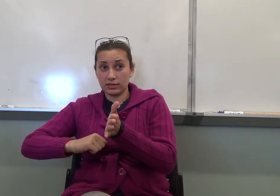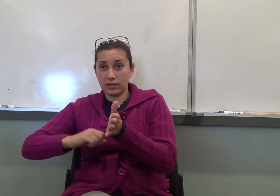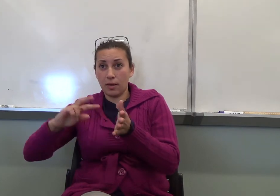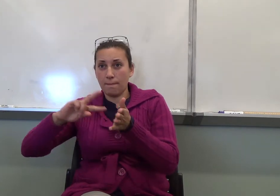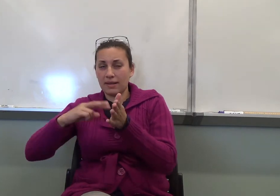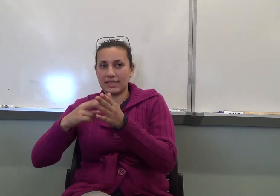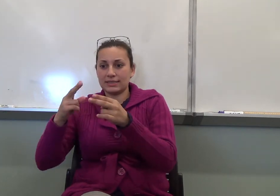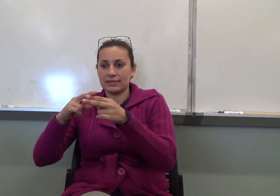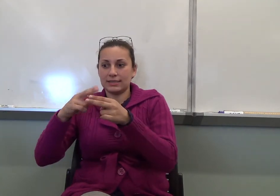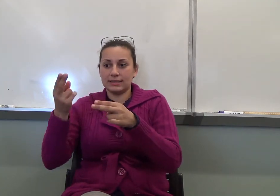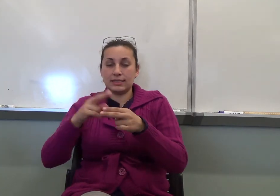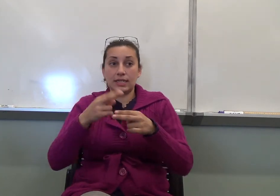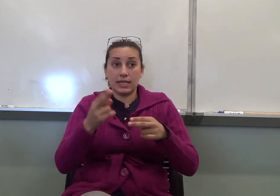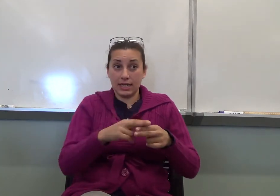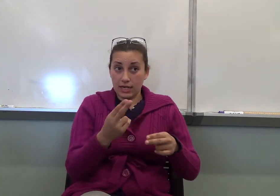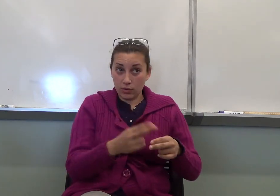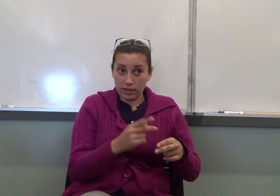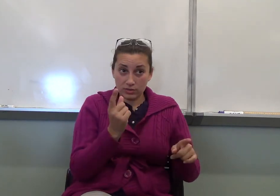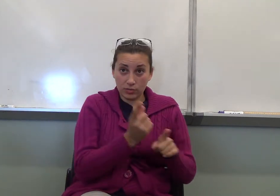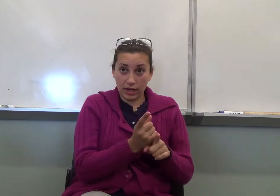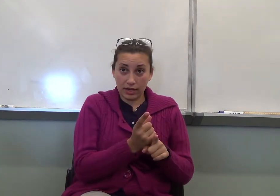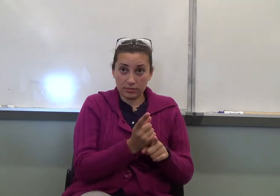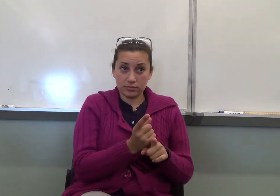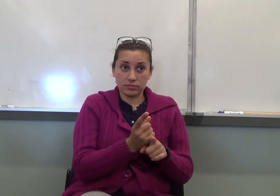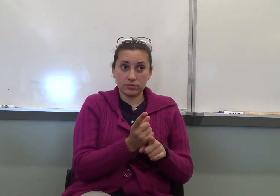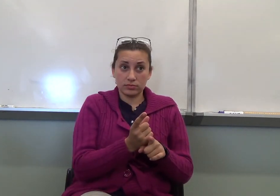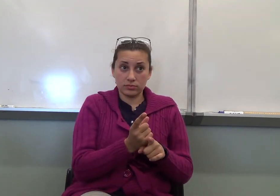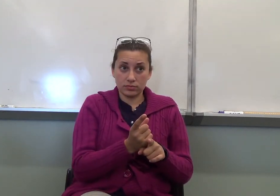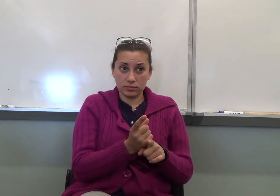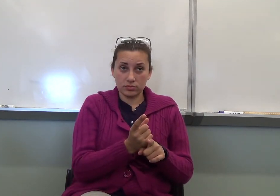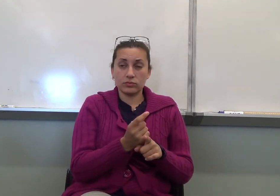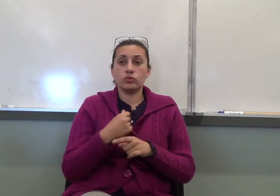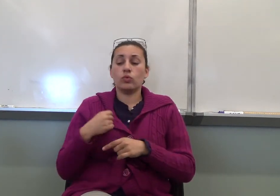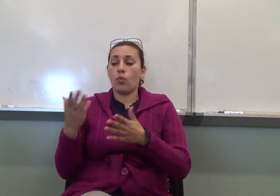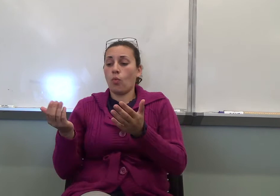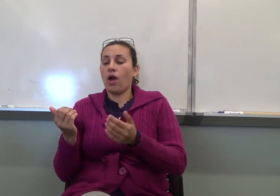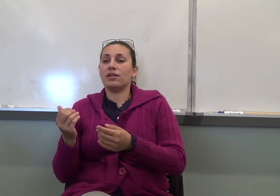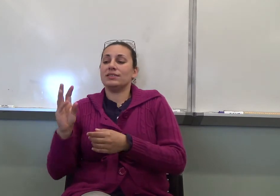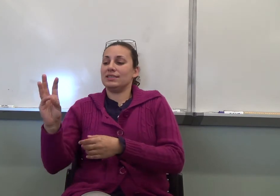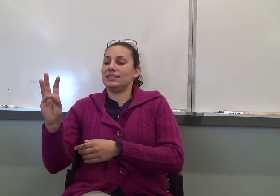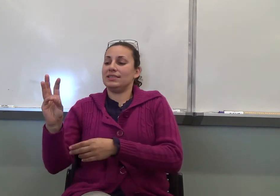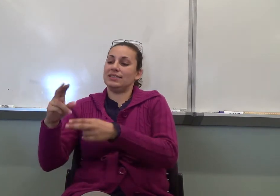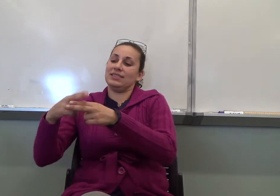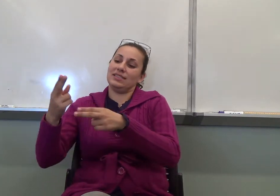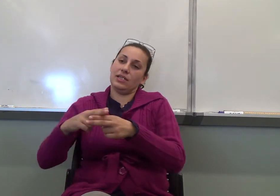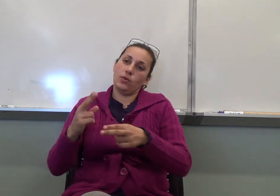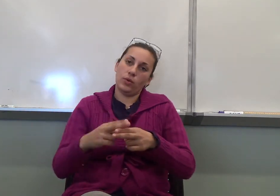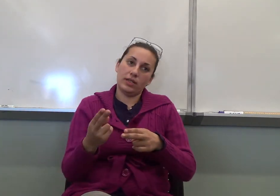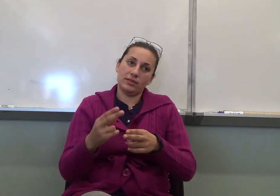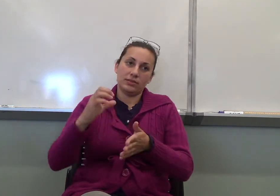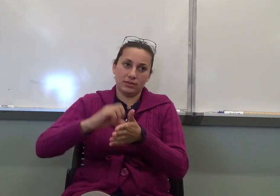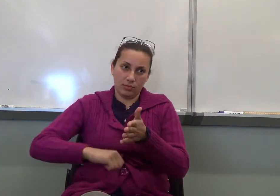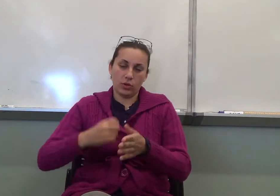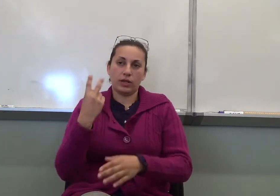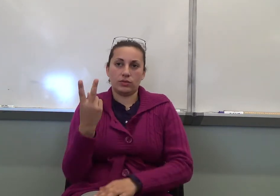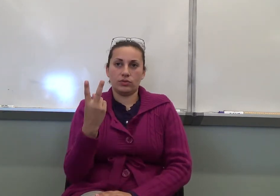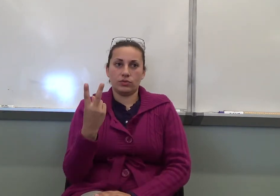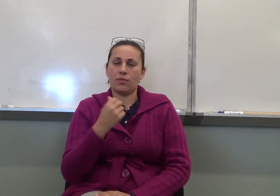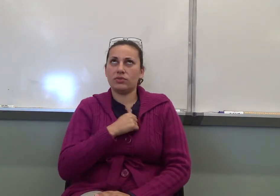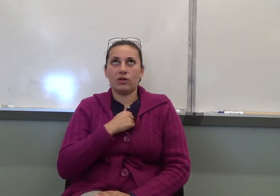decrease. So we want to decrease that number 6 by some amount, and the particular amount, of course, is 2. 4 rather, in this